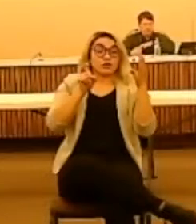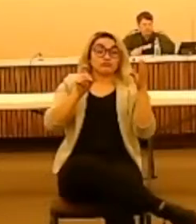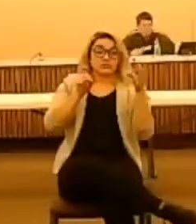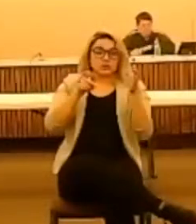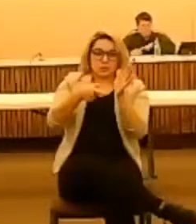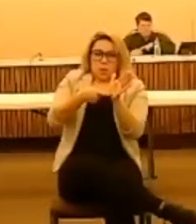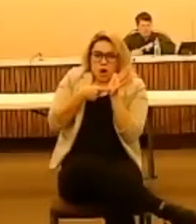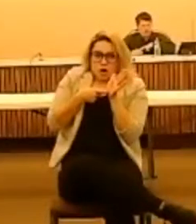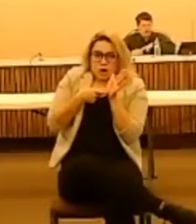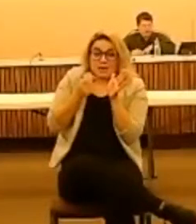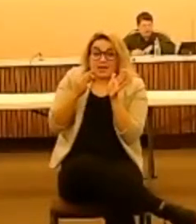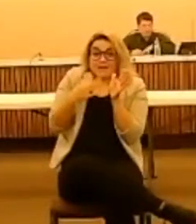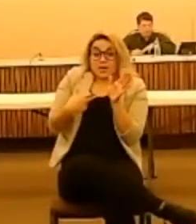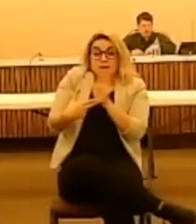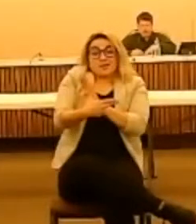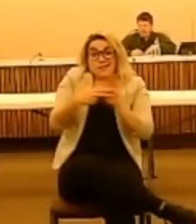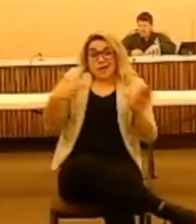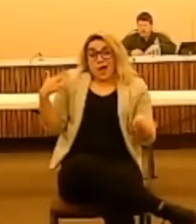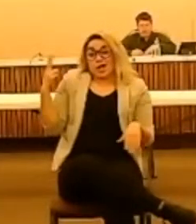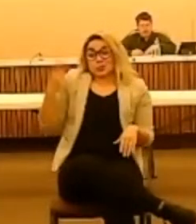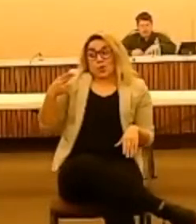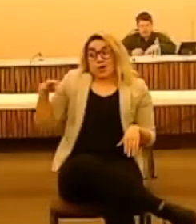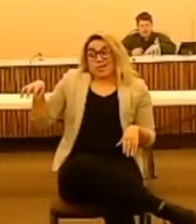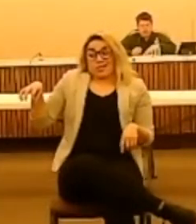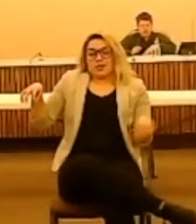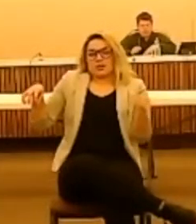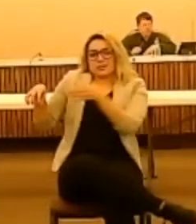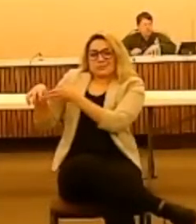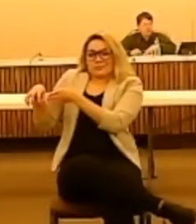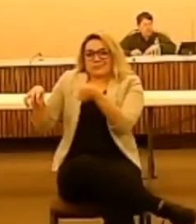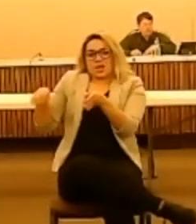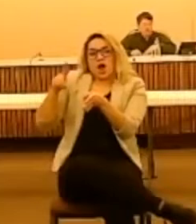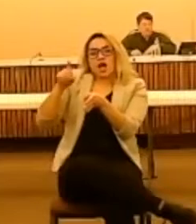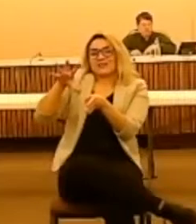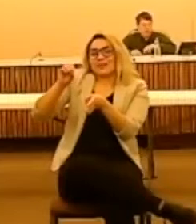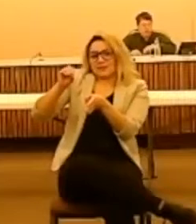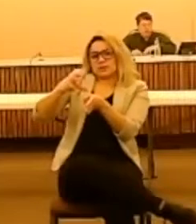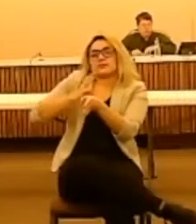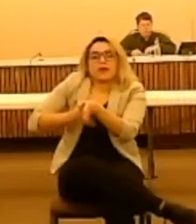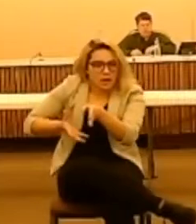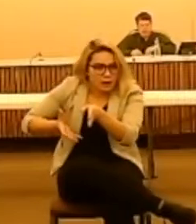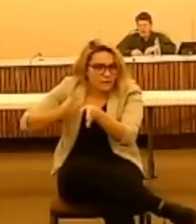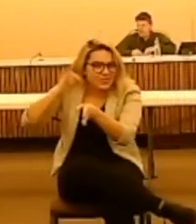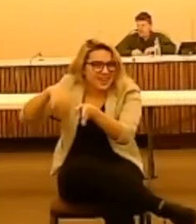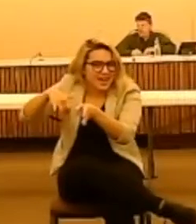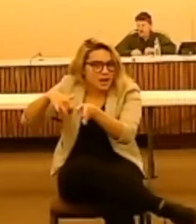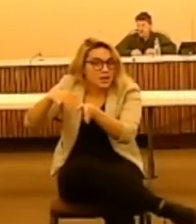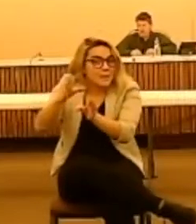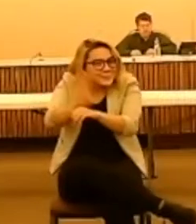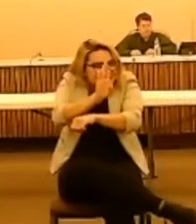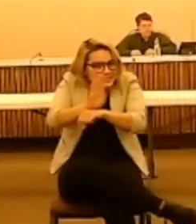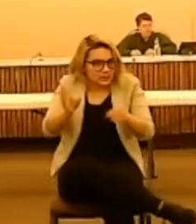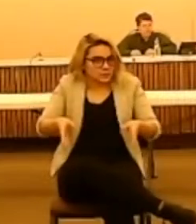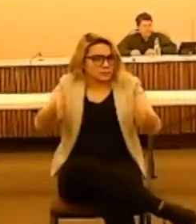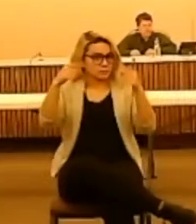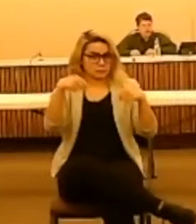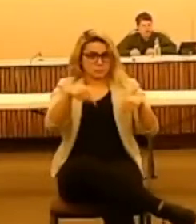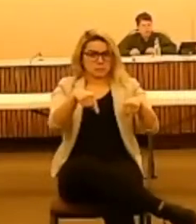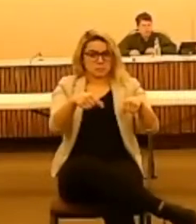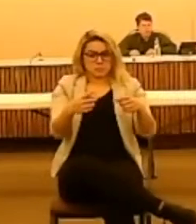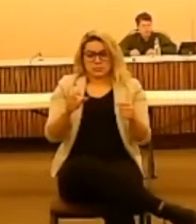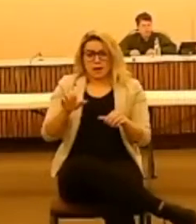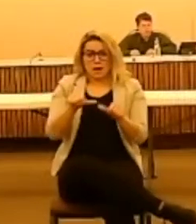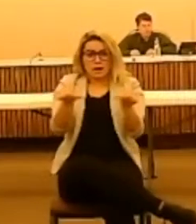again, adjacent to a multi-family use, it actually doesn't change it. In both cases, it's 100.